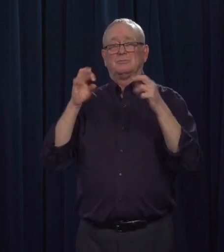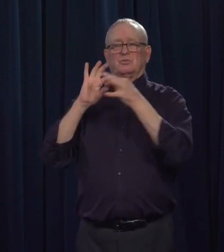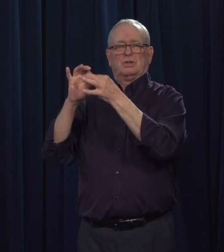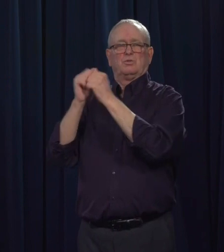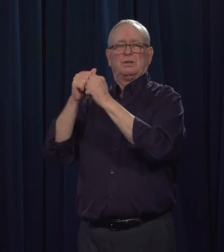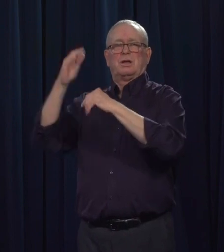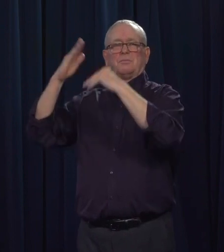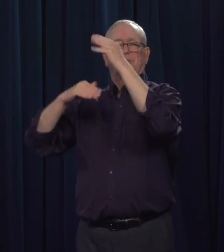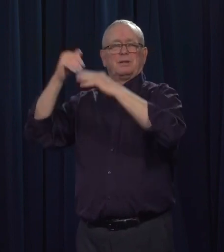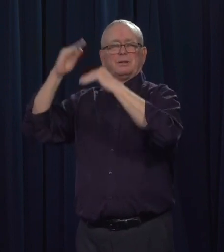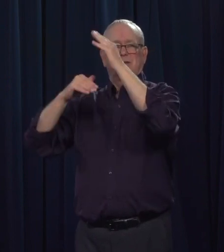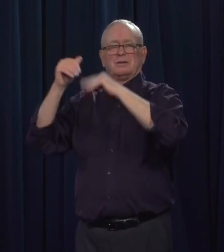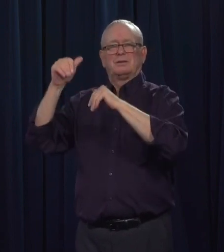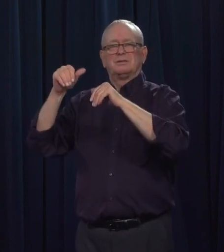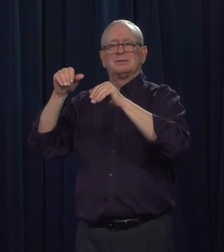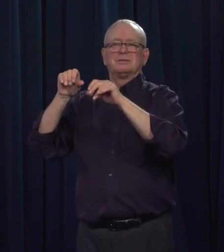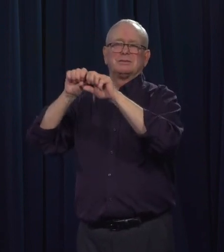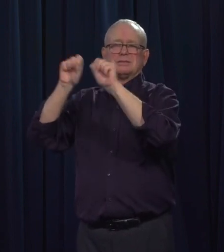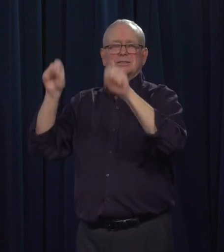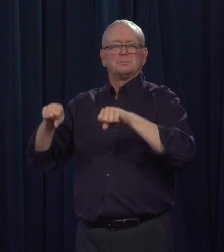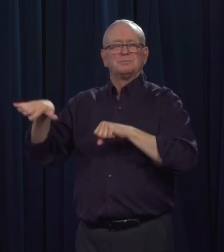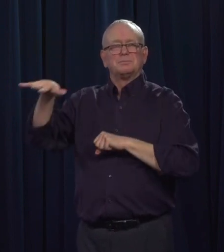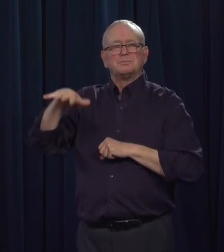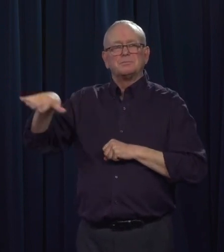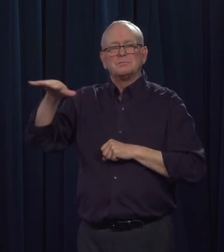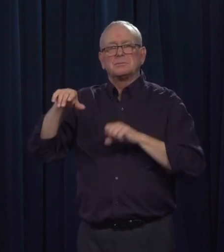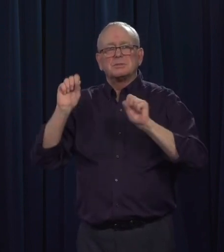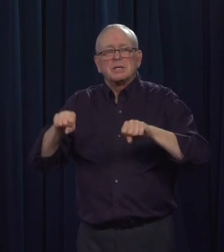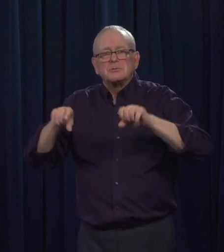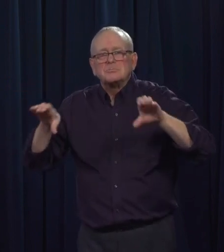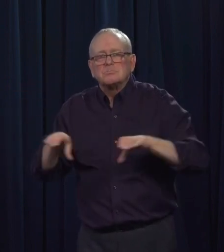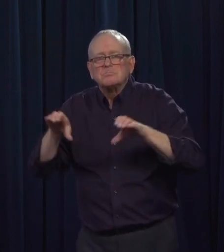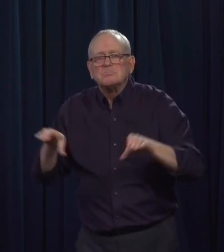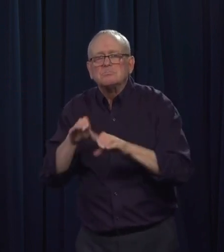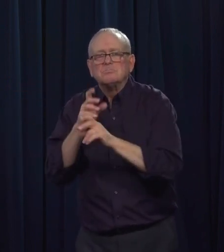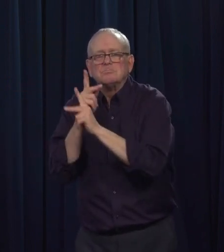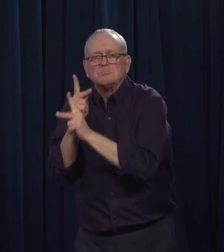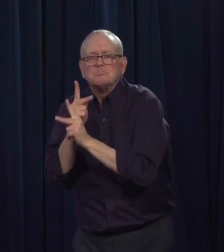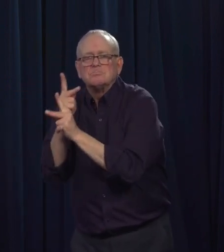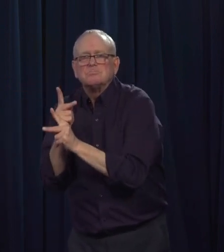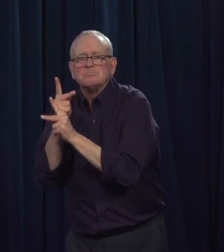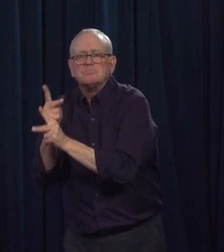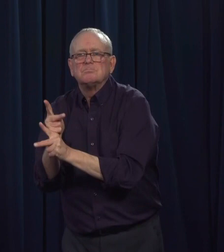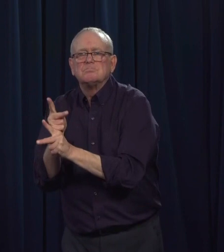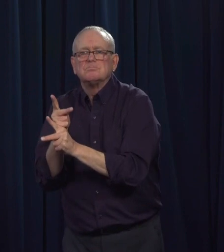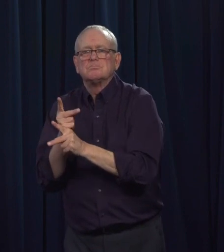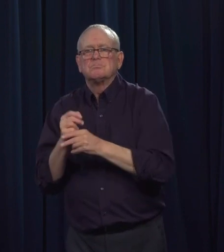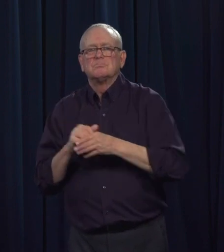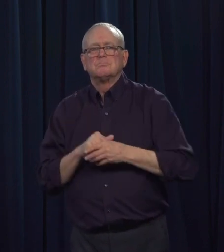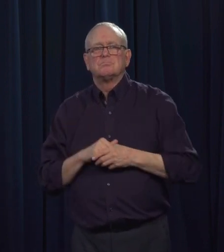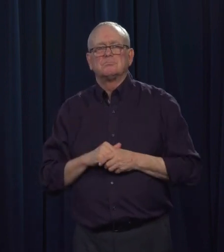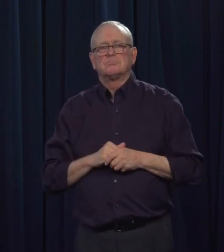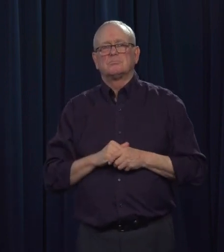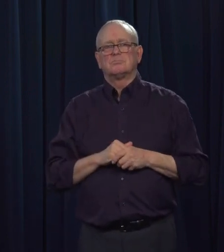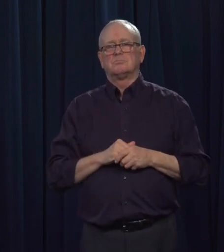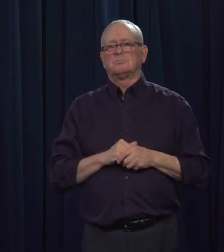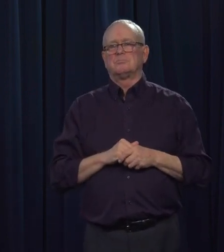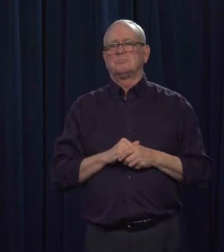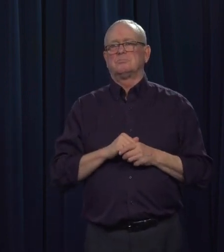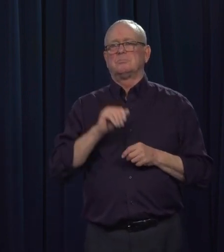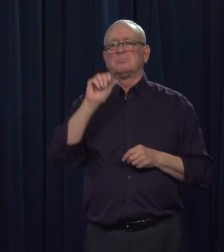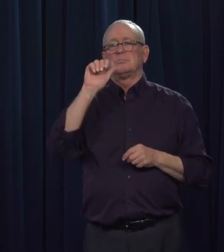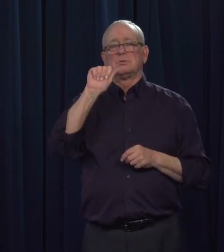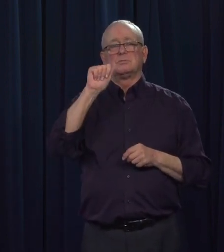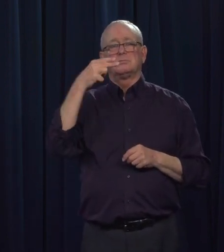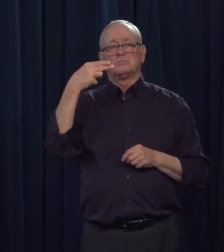respond. Alberta Health Services has taken 2 significant steps to minimize the risk of transmission at our